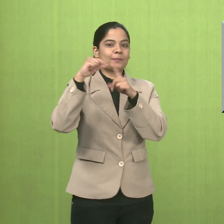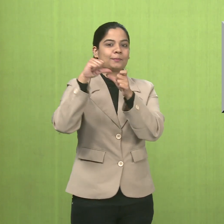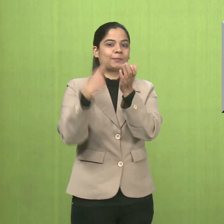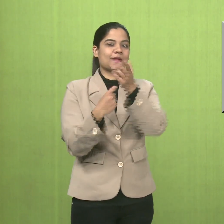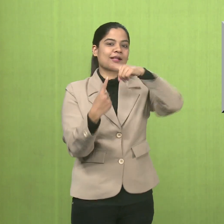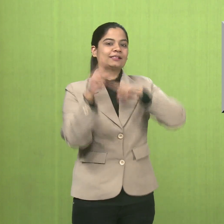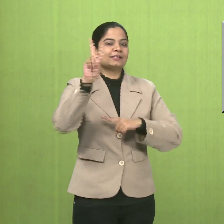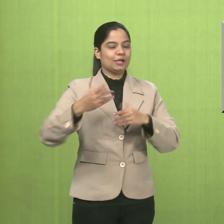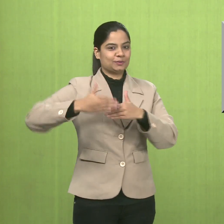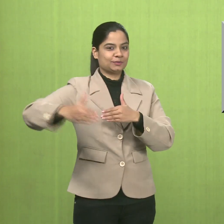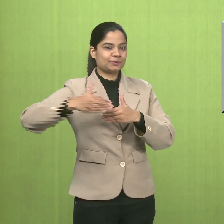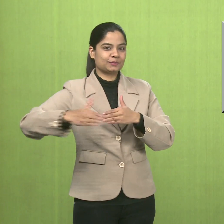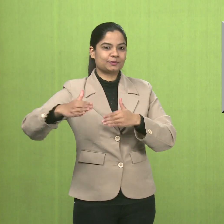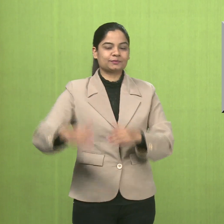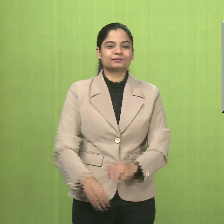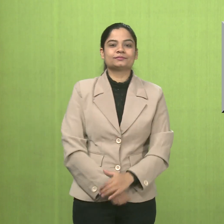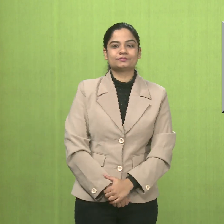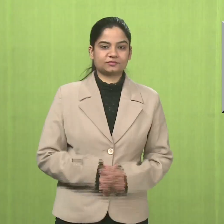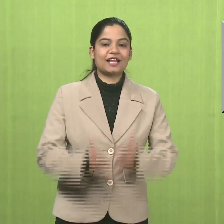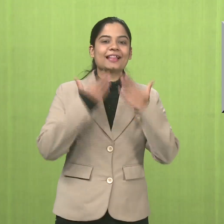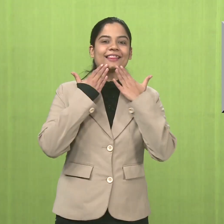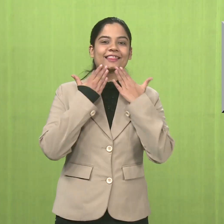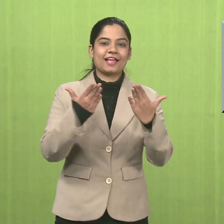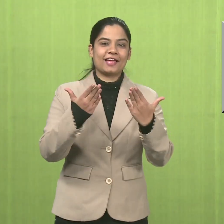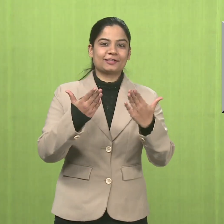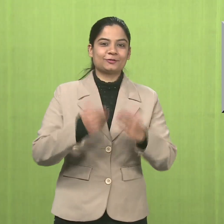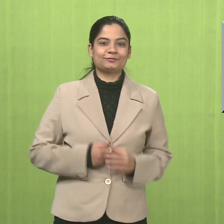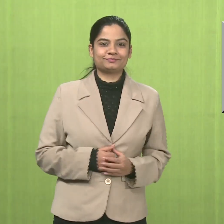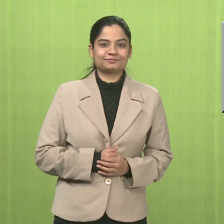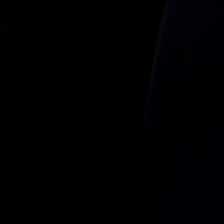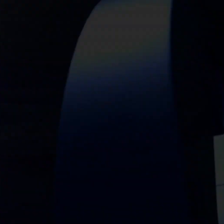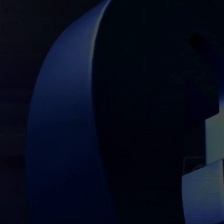Now let's begin part 2. Thank you.